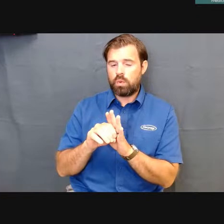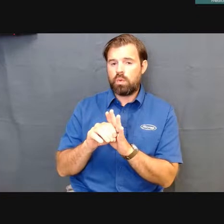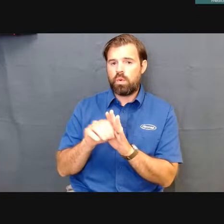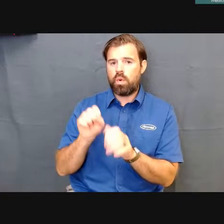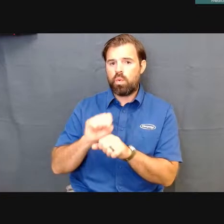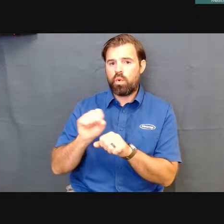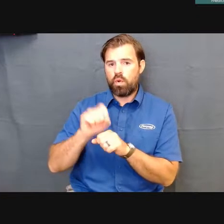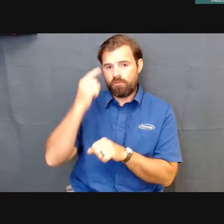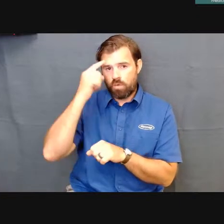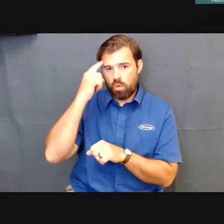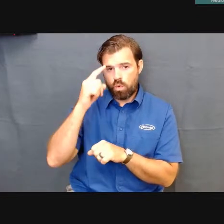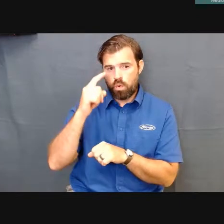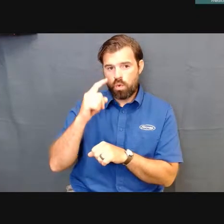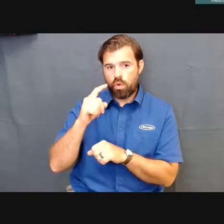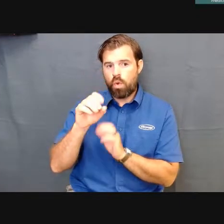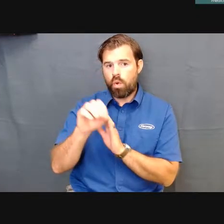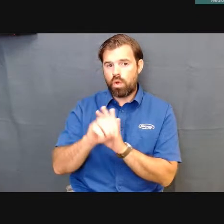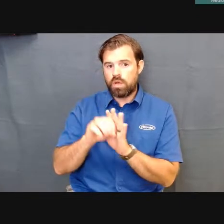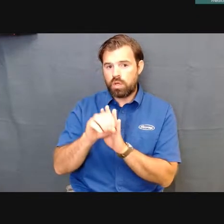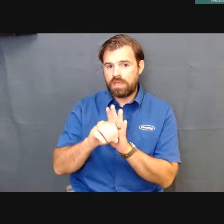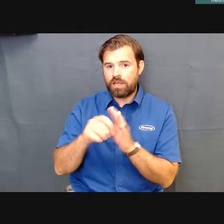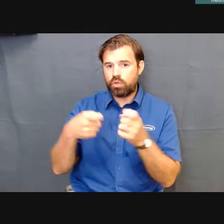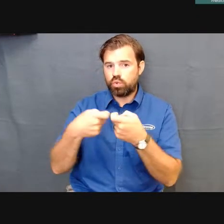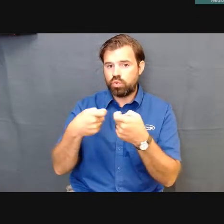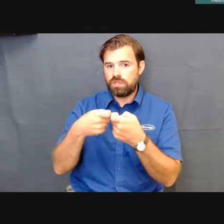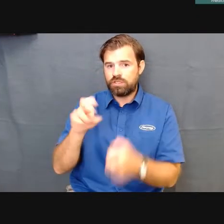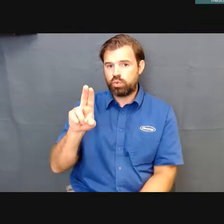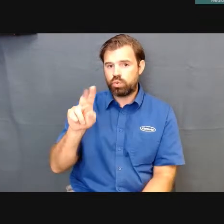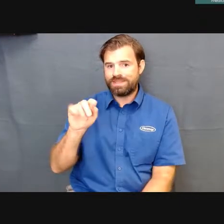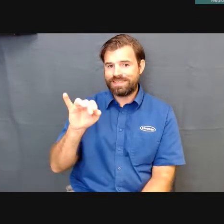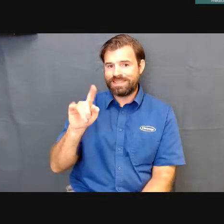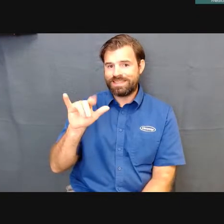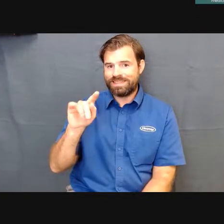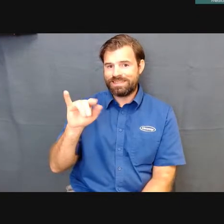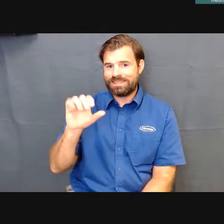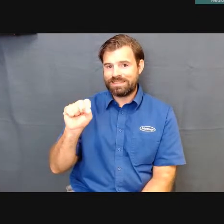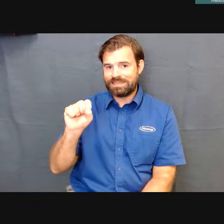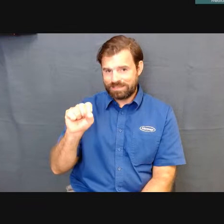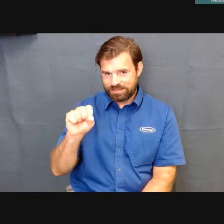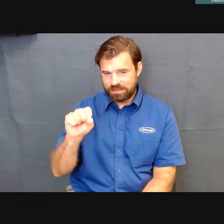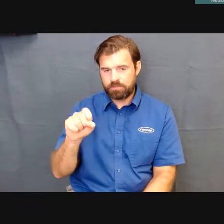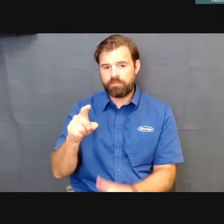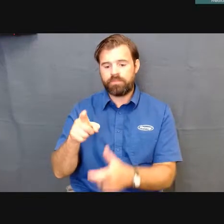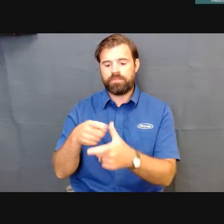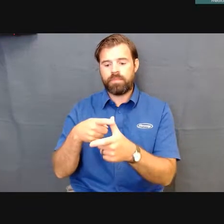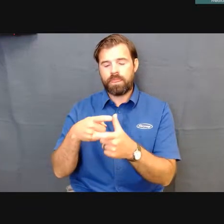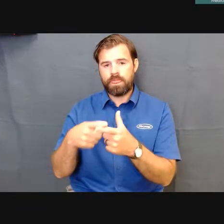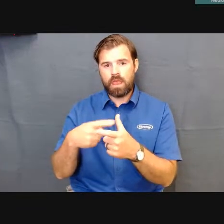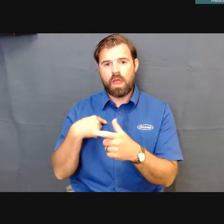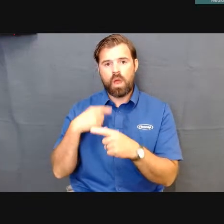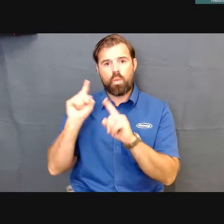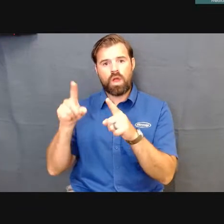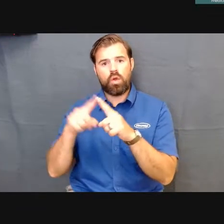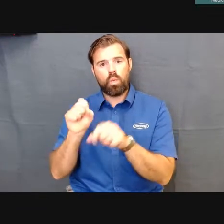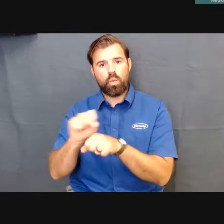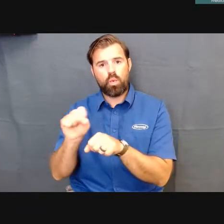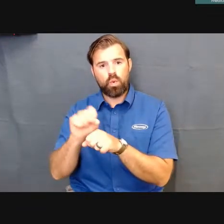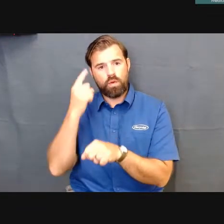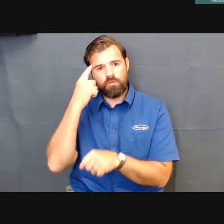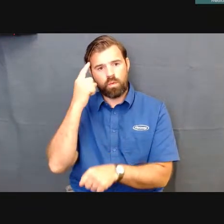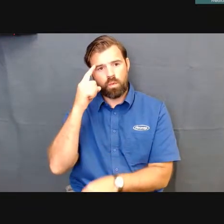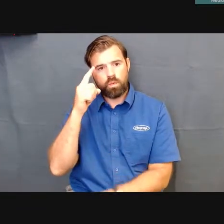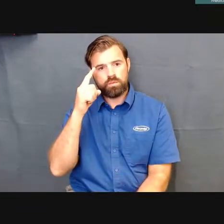for Orlando Utilities. And then I went to work